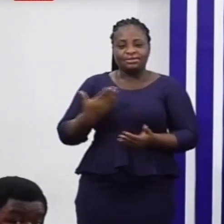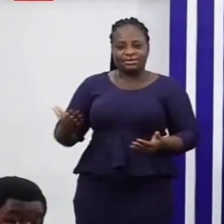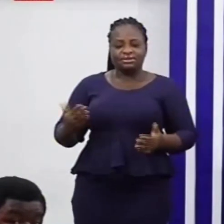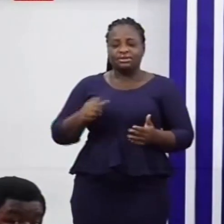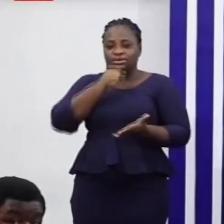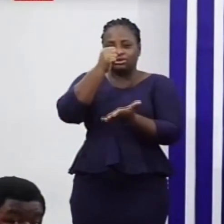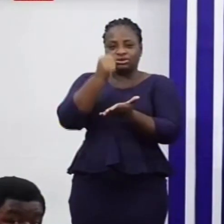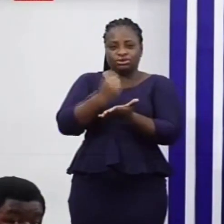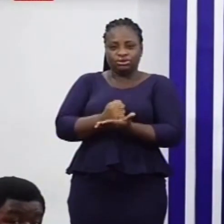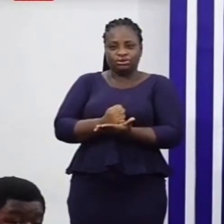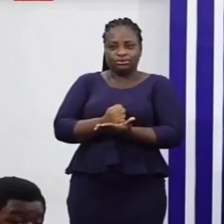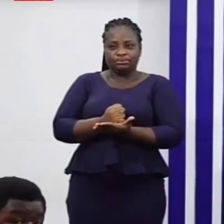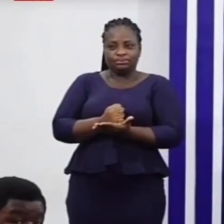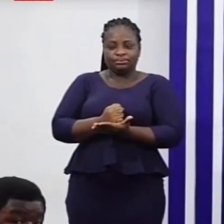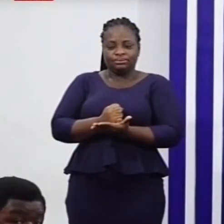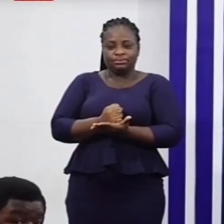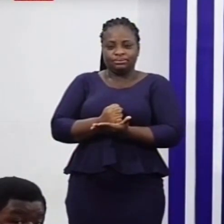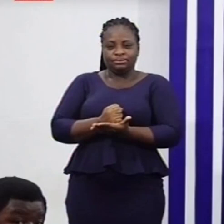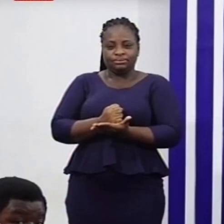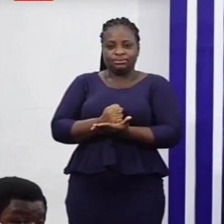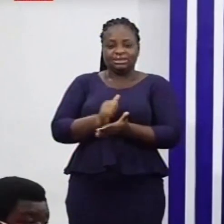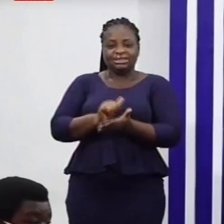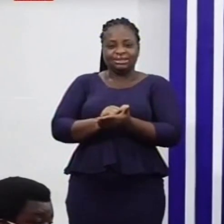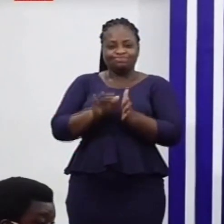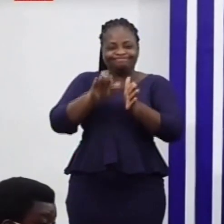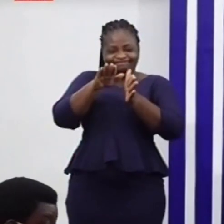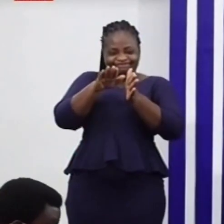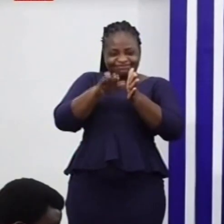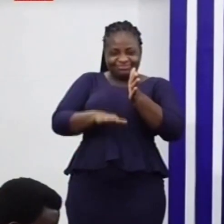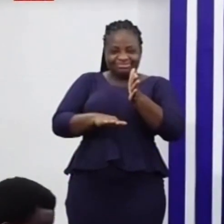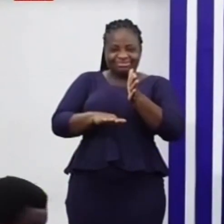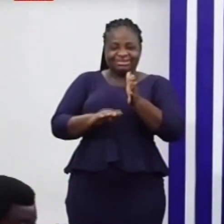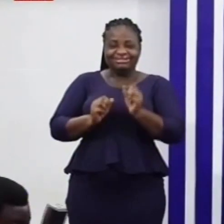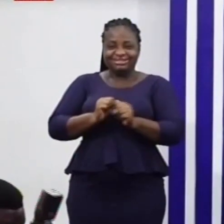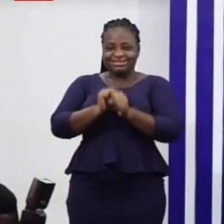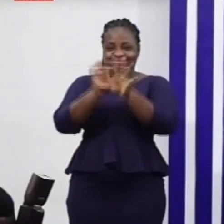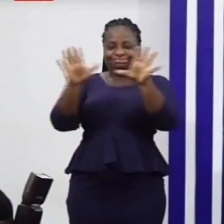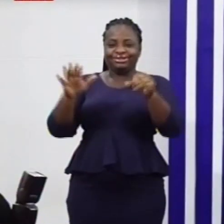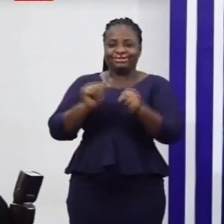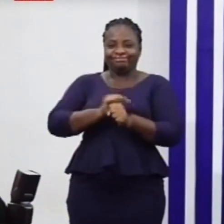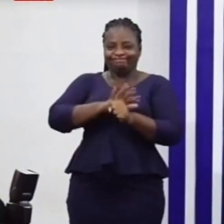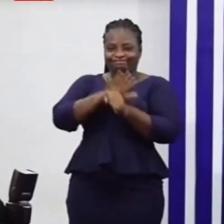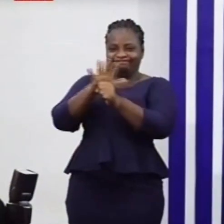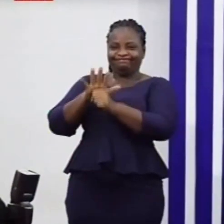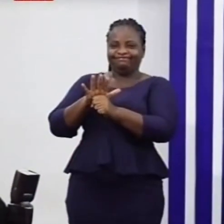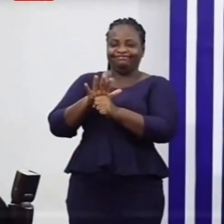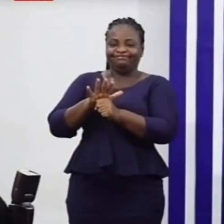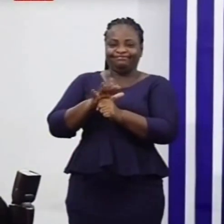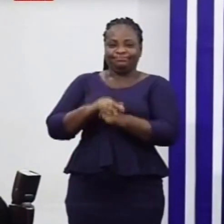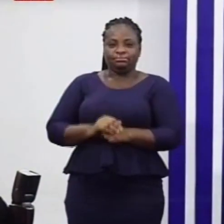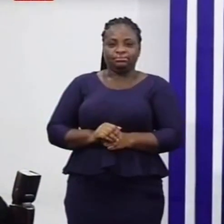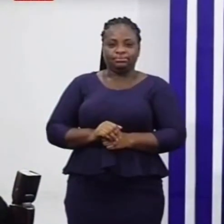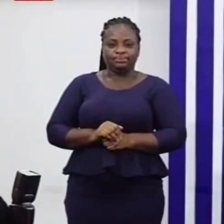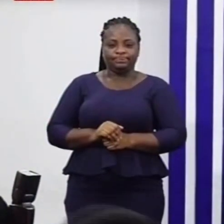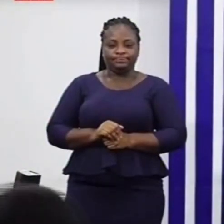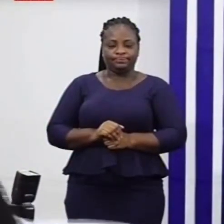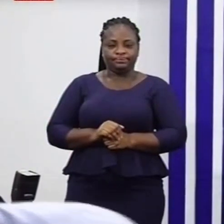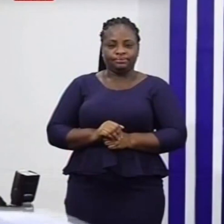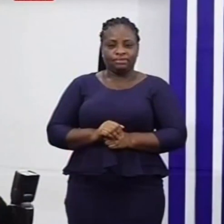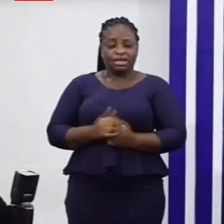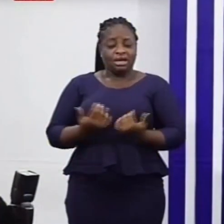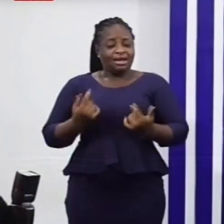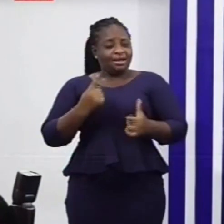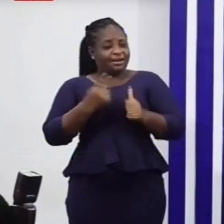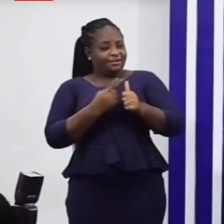ensure that we minimize the spread of this pandemic. First of